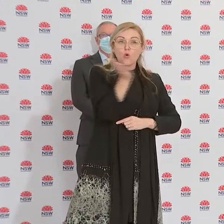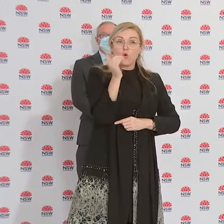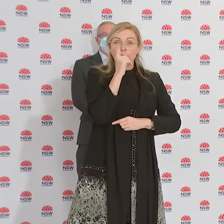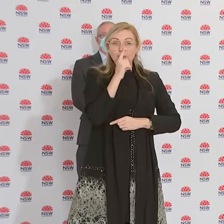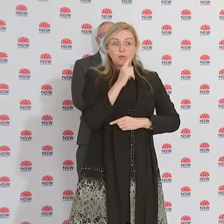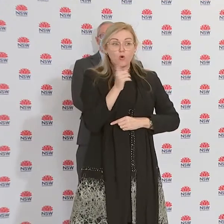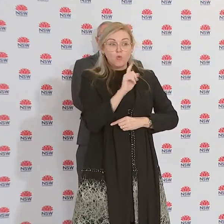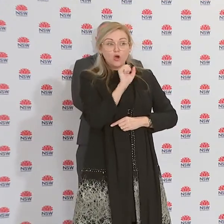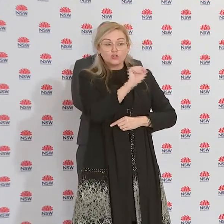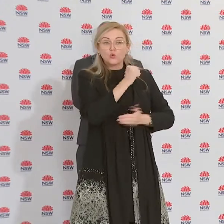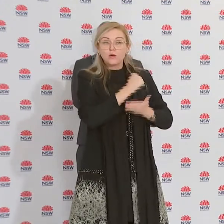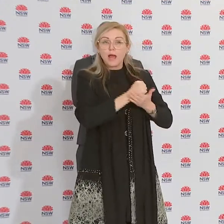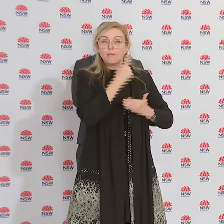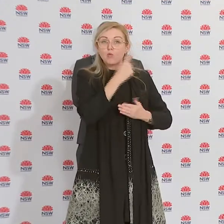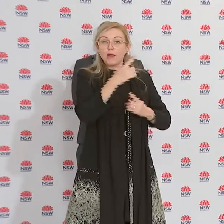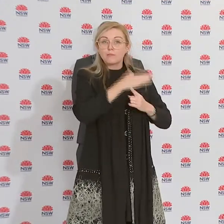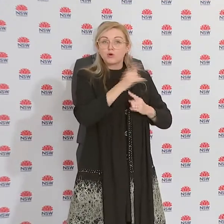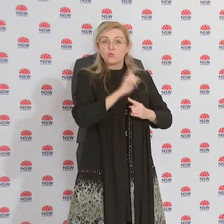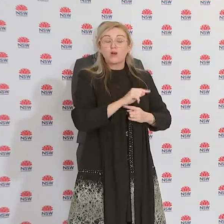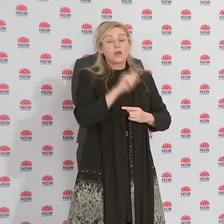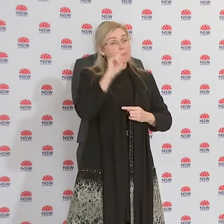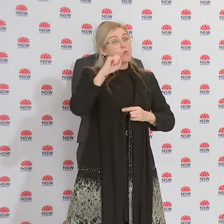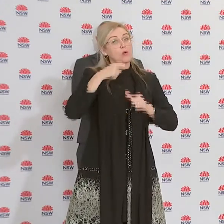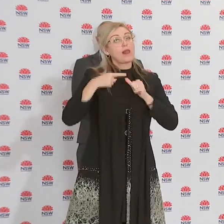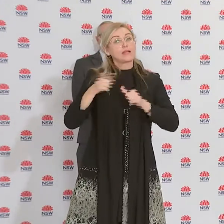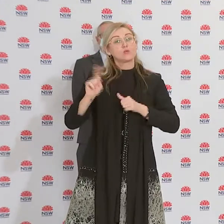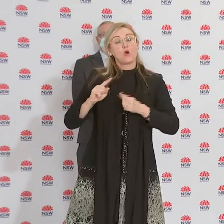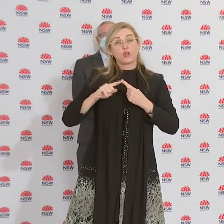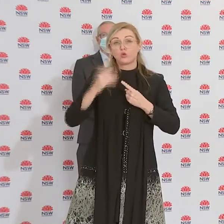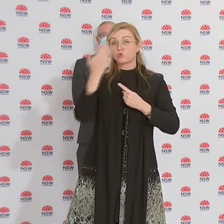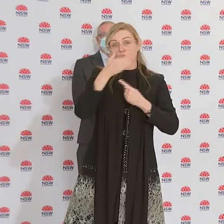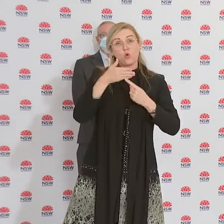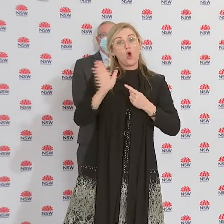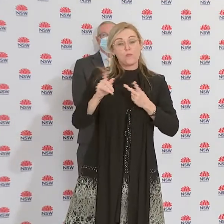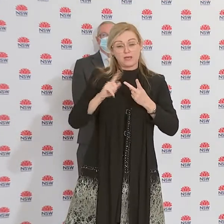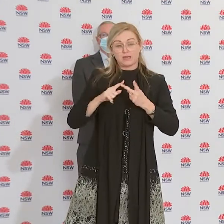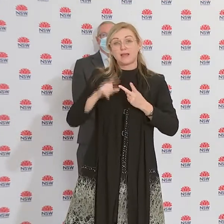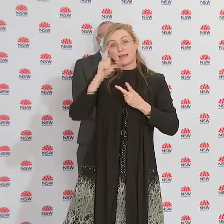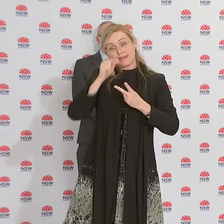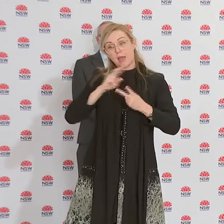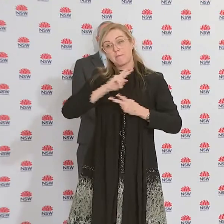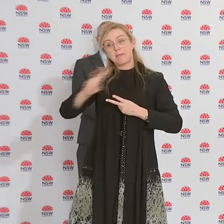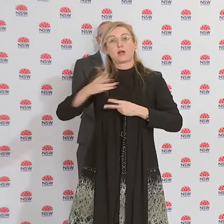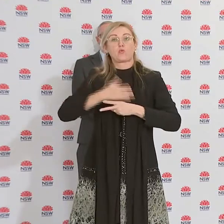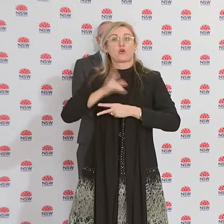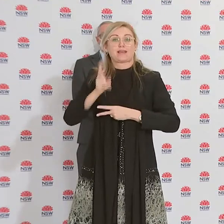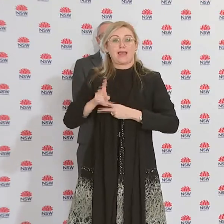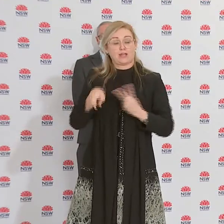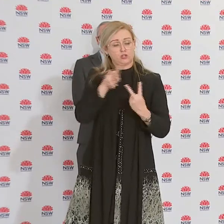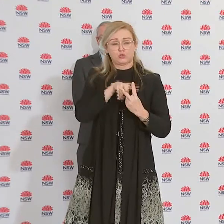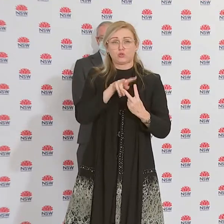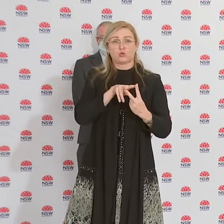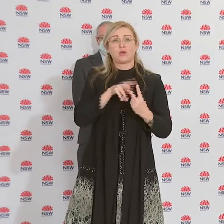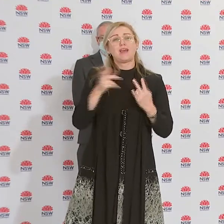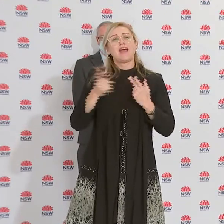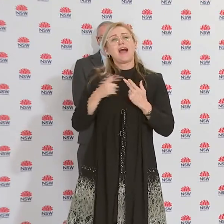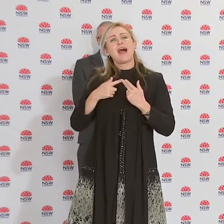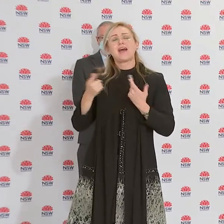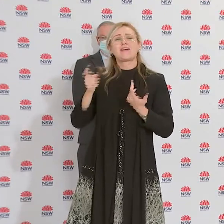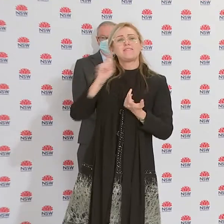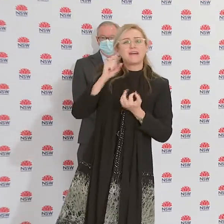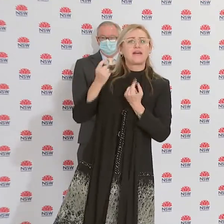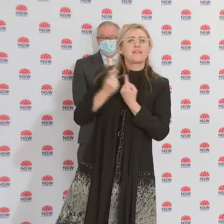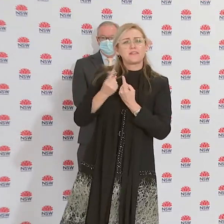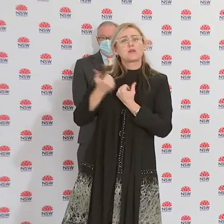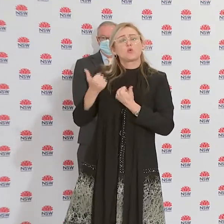are getting children back at school and also having people work in their workplaces, and they are our priorities. And all the other stuff is very, very